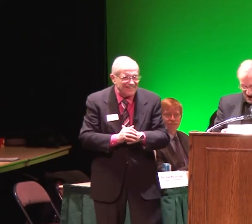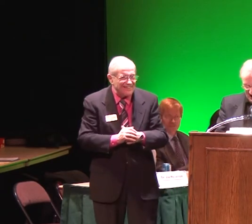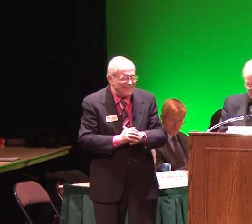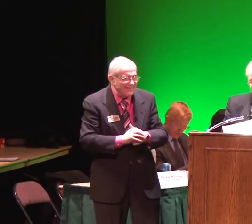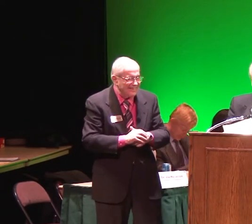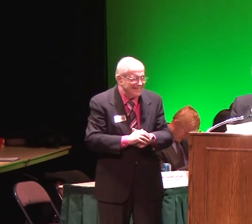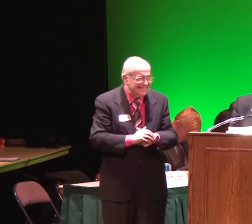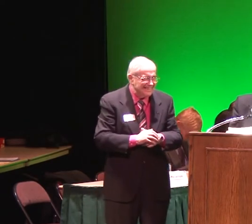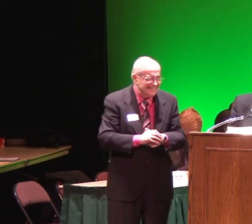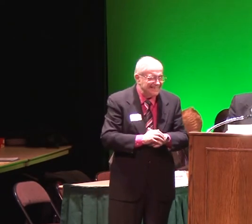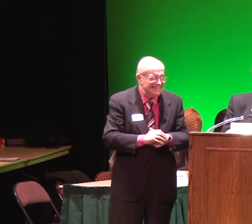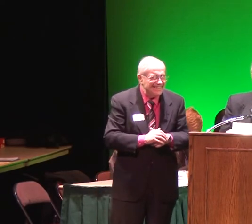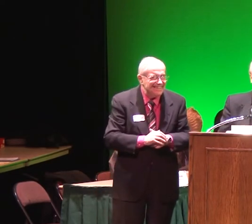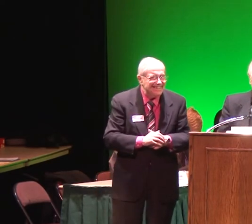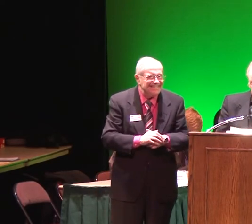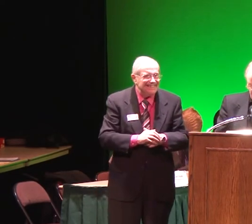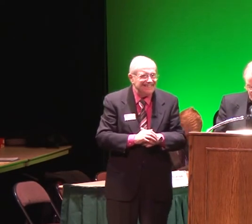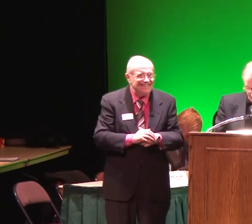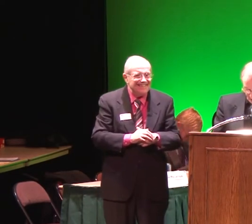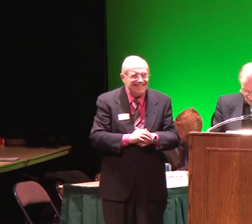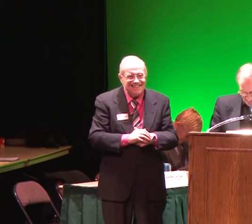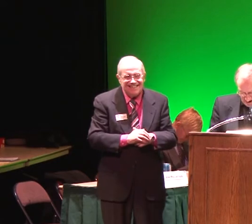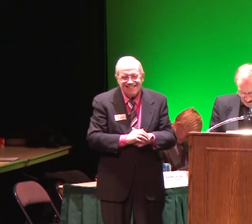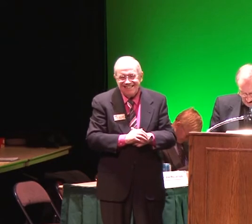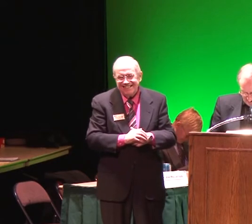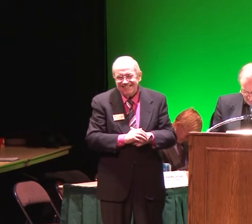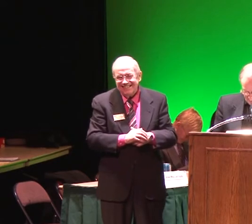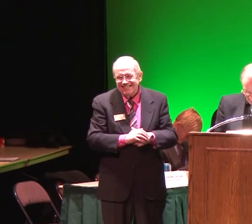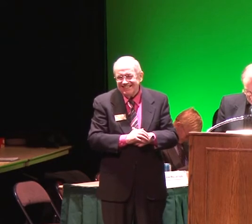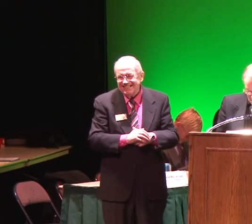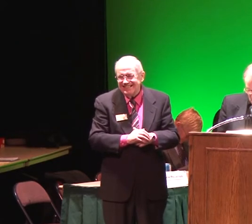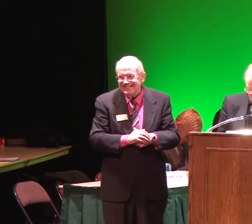No, just as it turns into a fashion show.